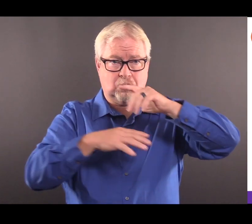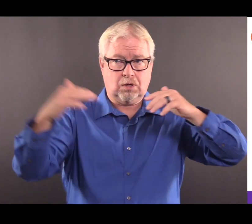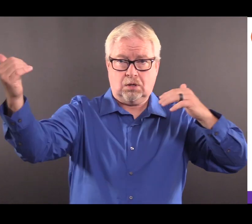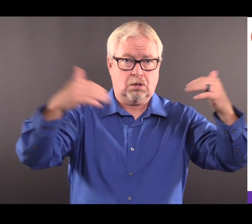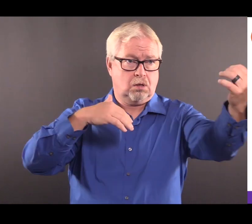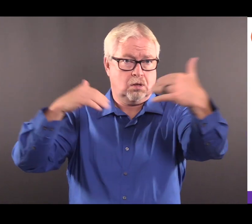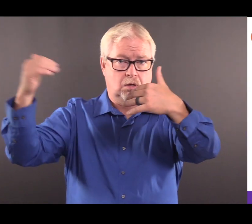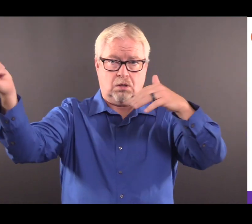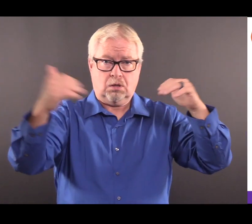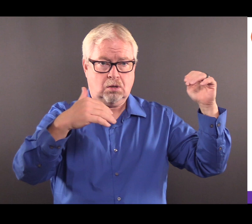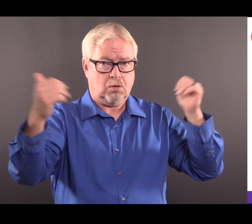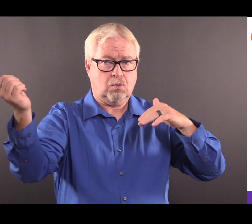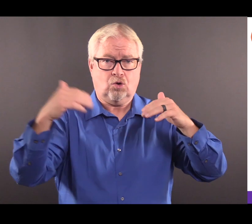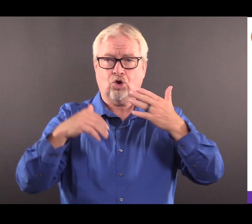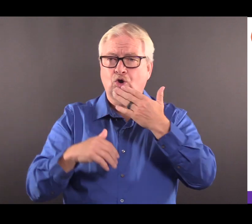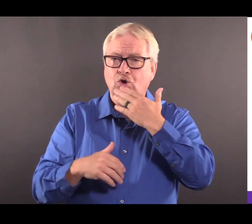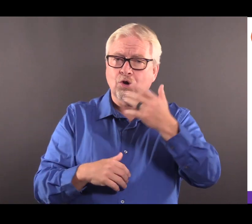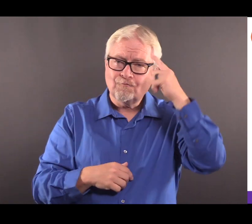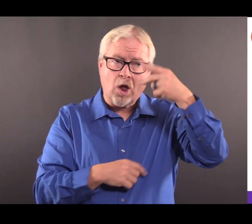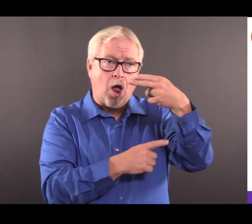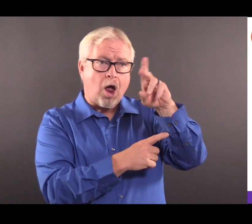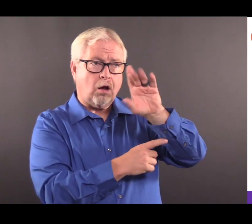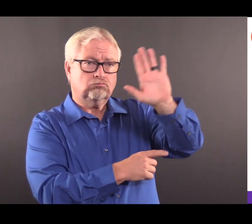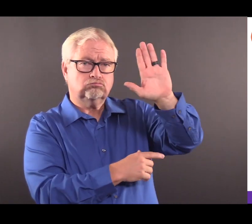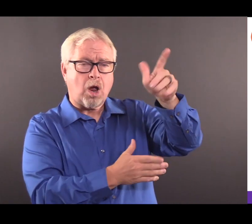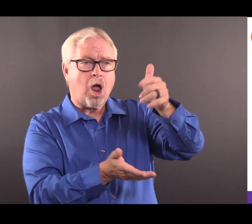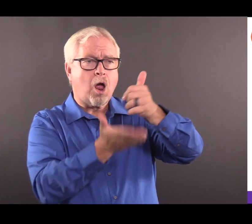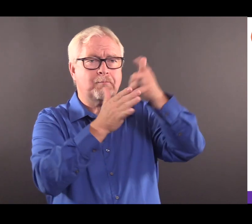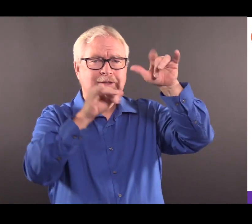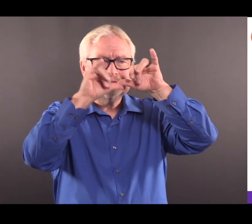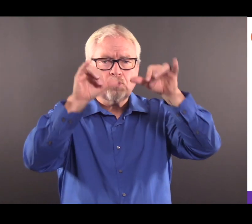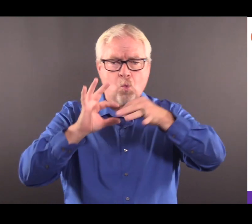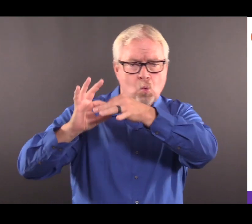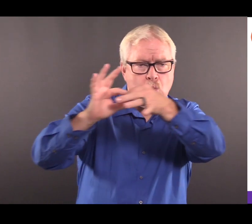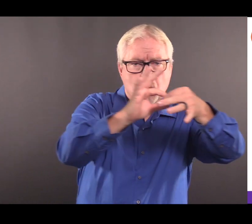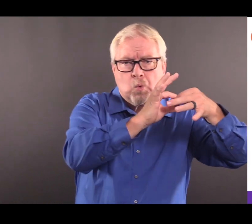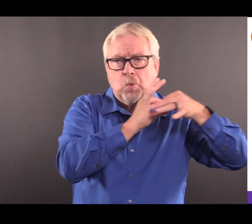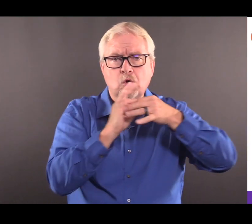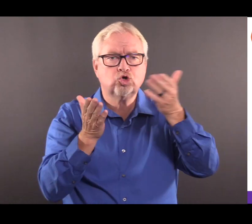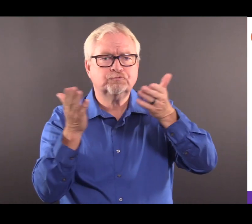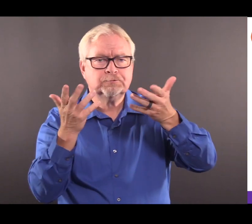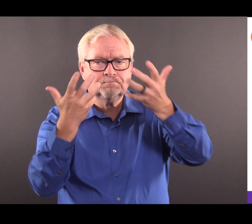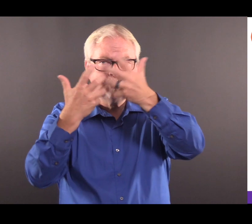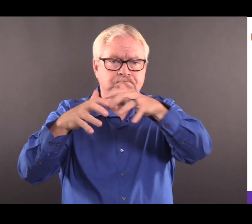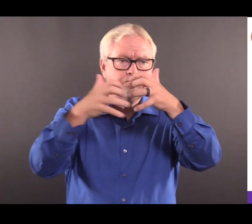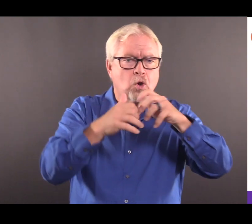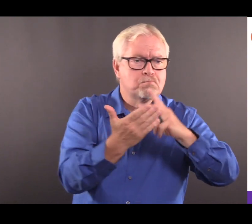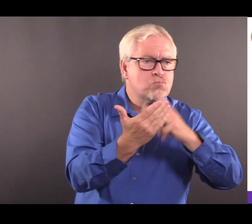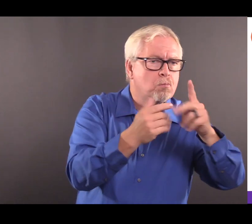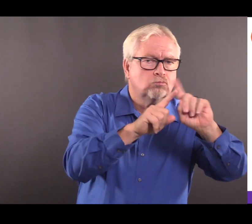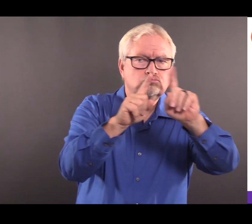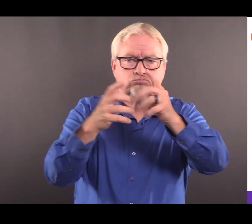level of data sharing and systems access is beneficial for HUD to help with